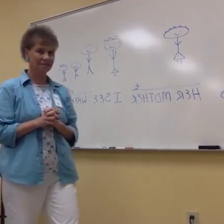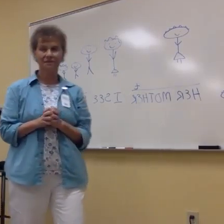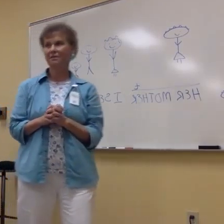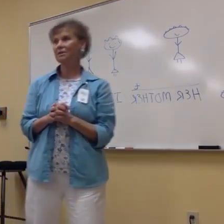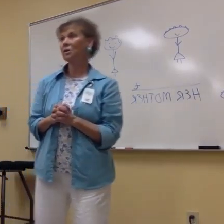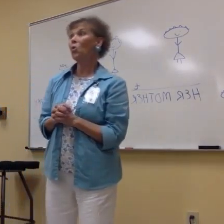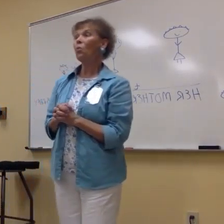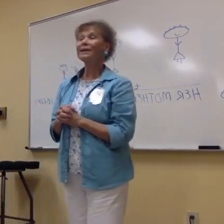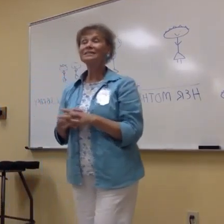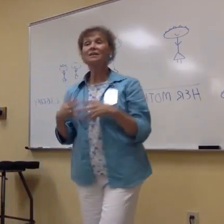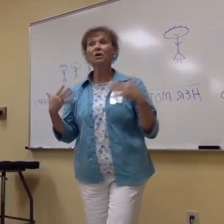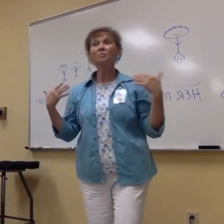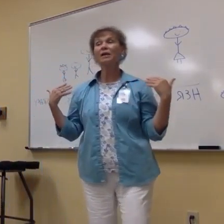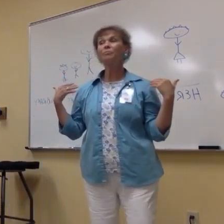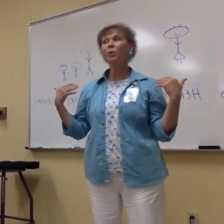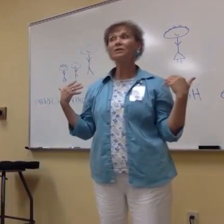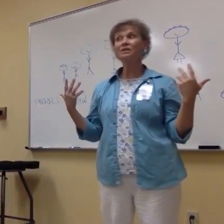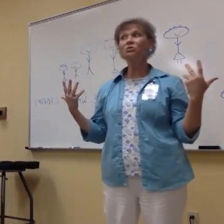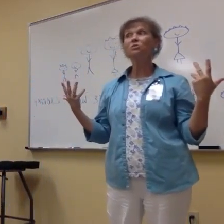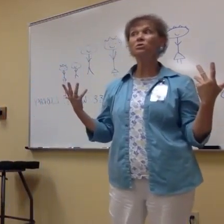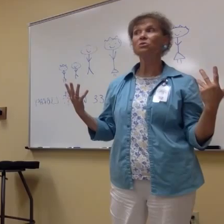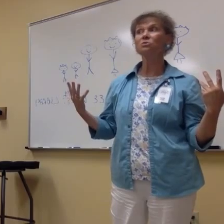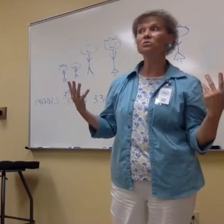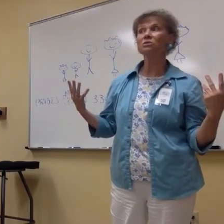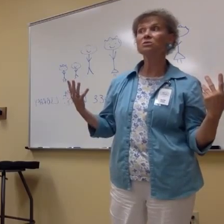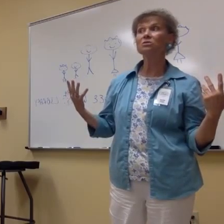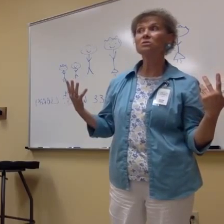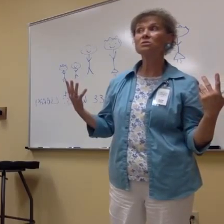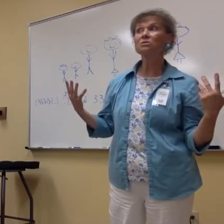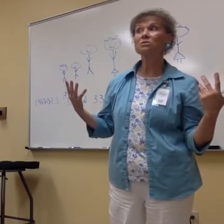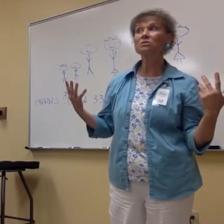possessive, most of the time there's going to be something else that comes. Unless I've already,